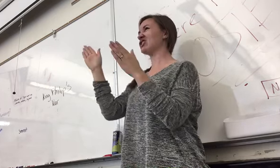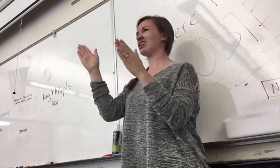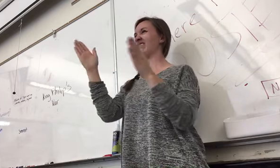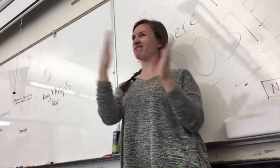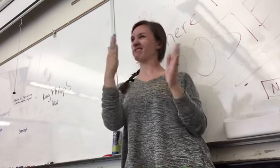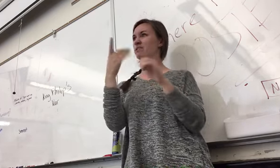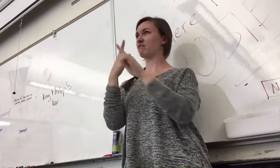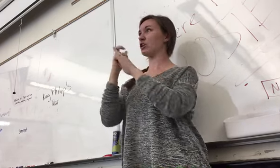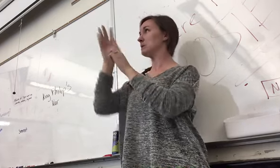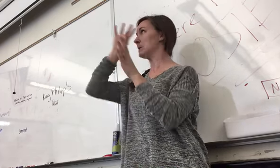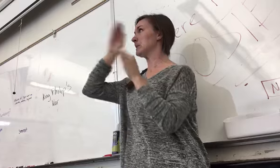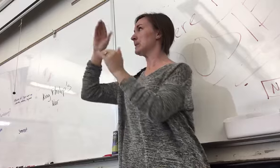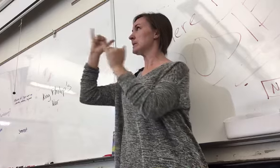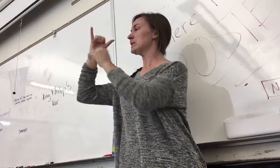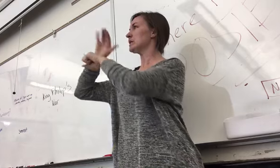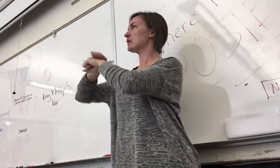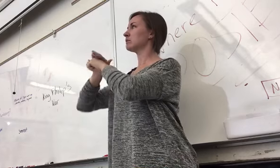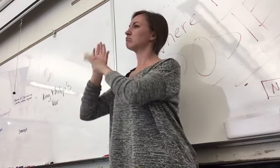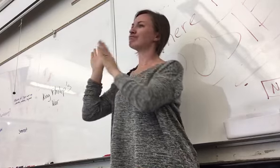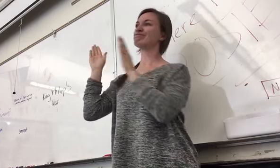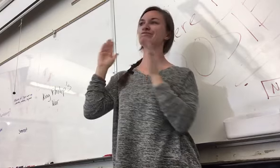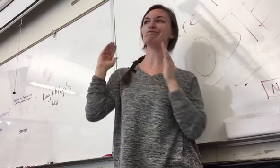colonization.